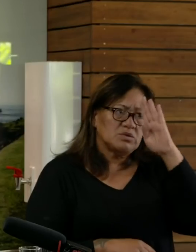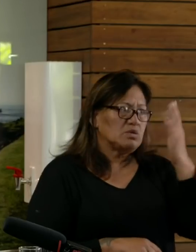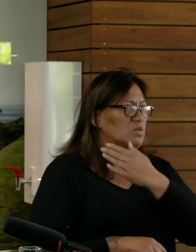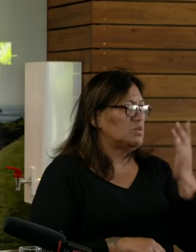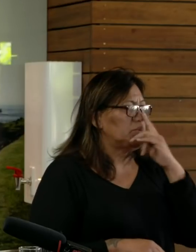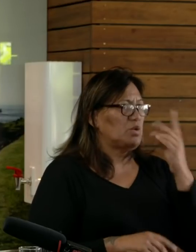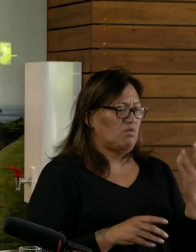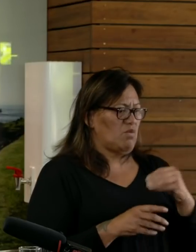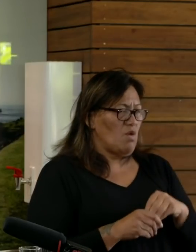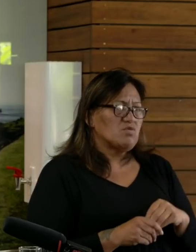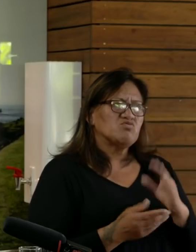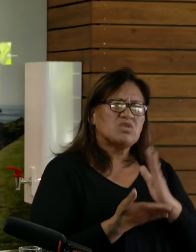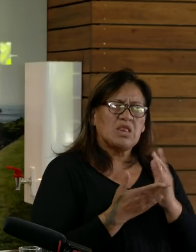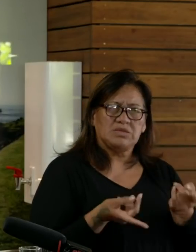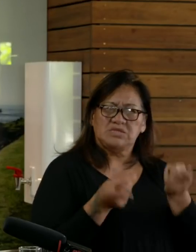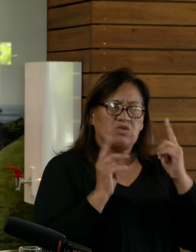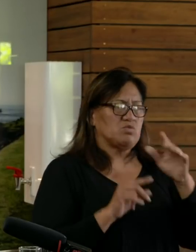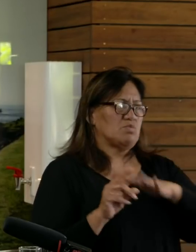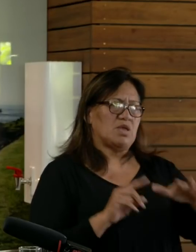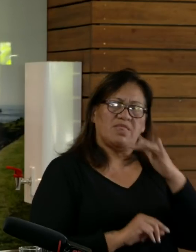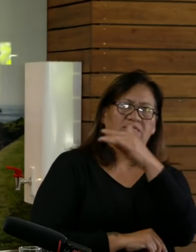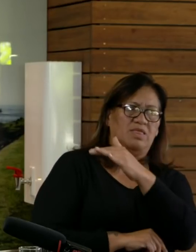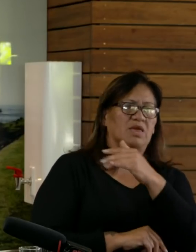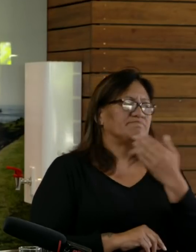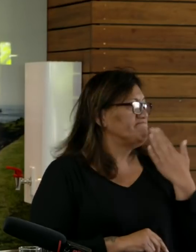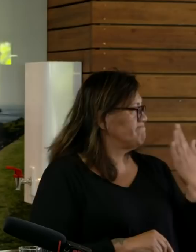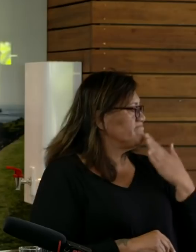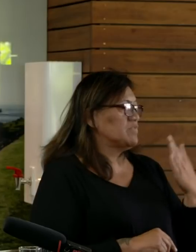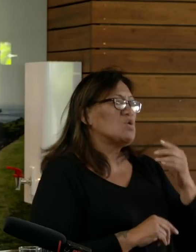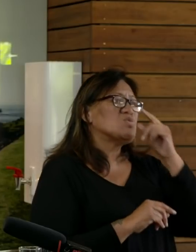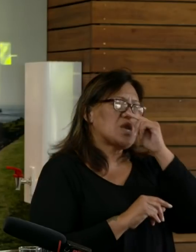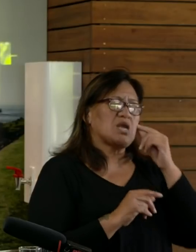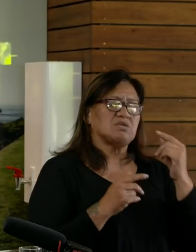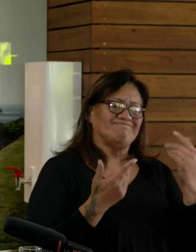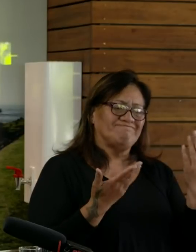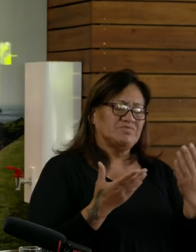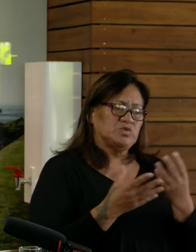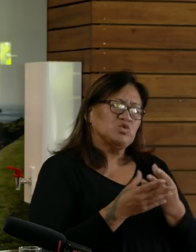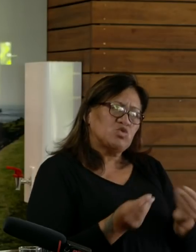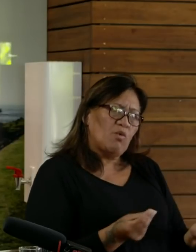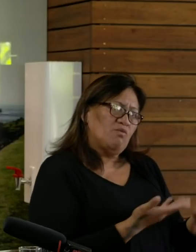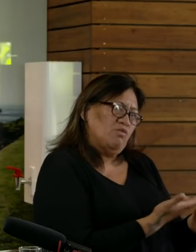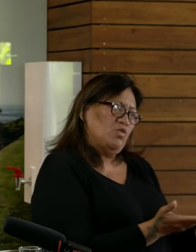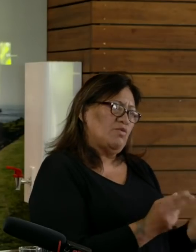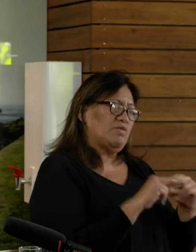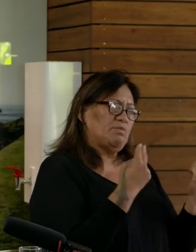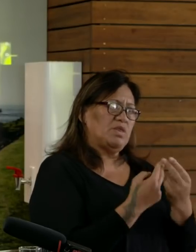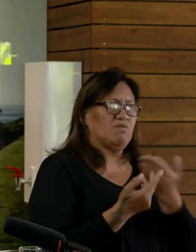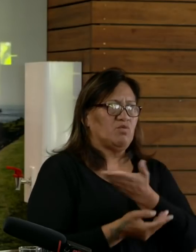those who have placed themselves in dangerous places today to achieve some resolution for the families and the